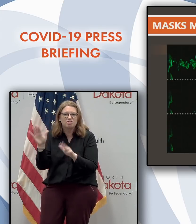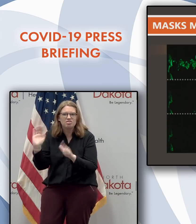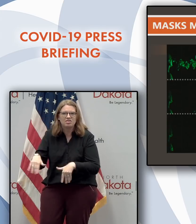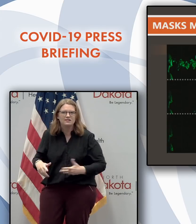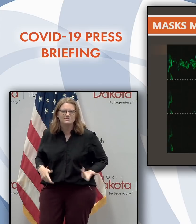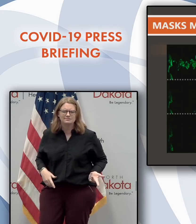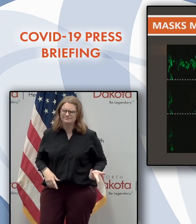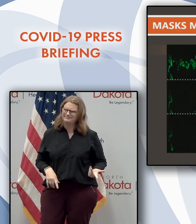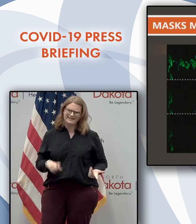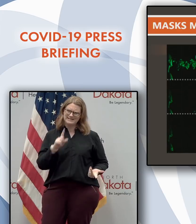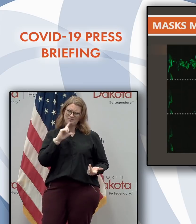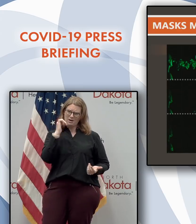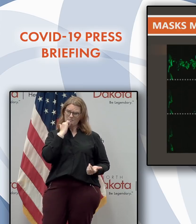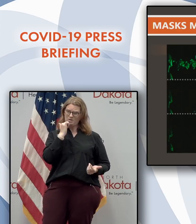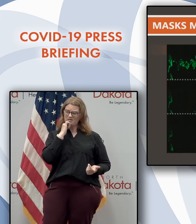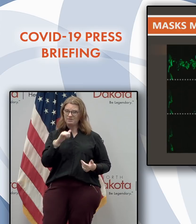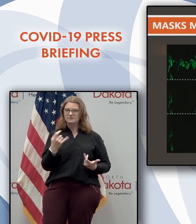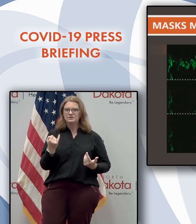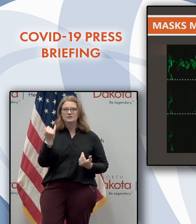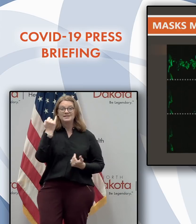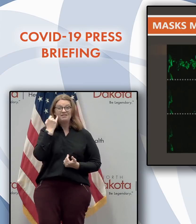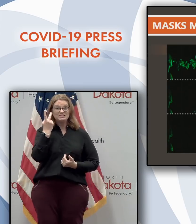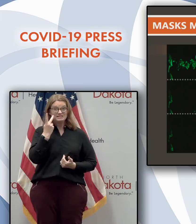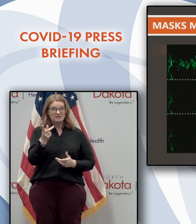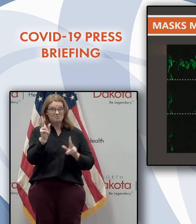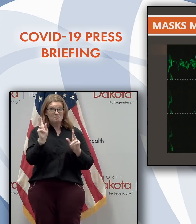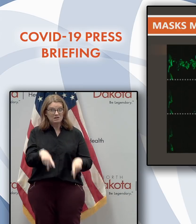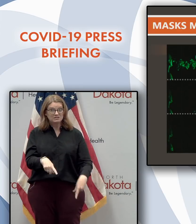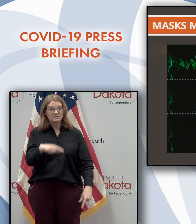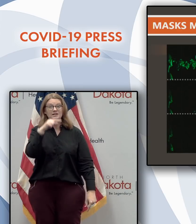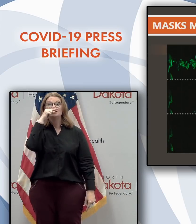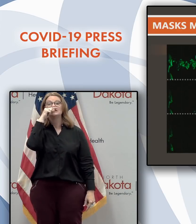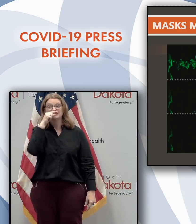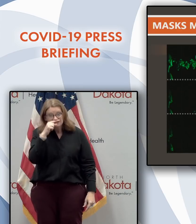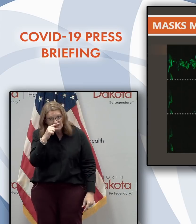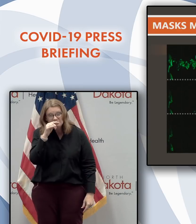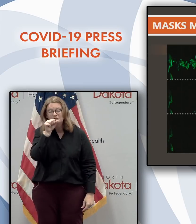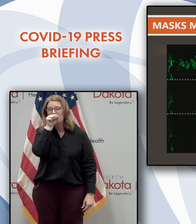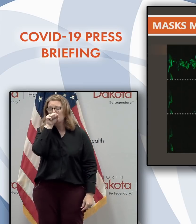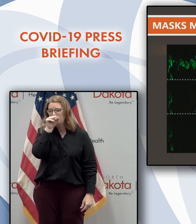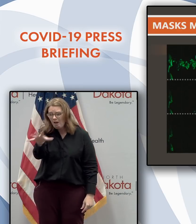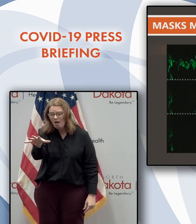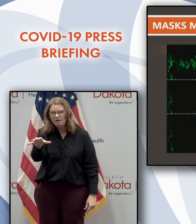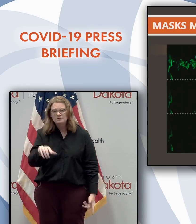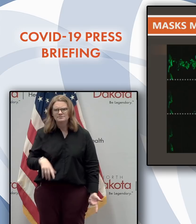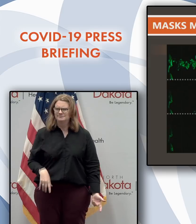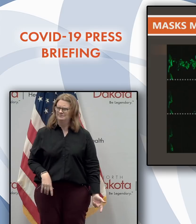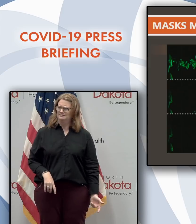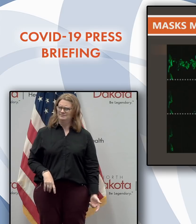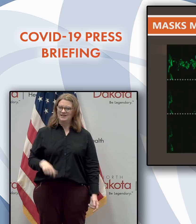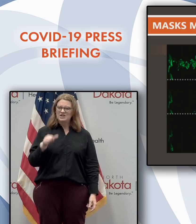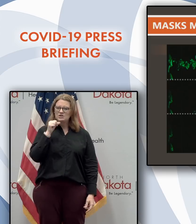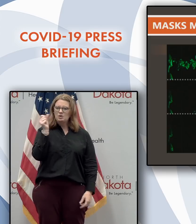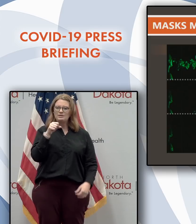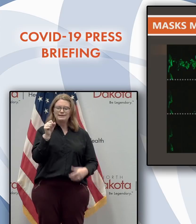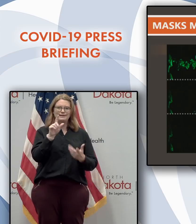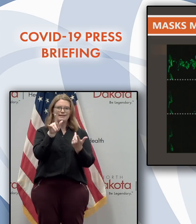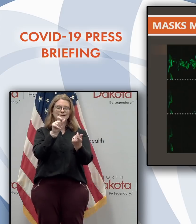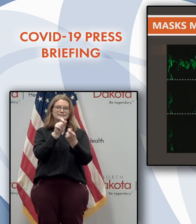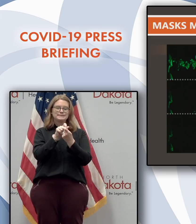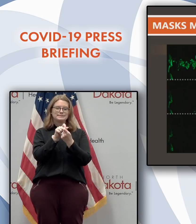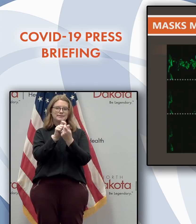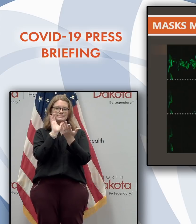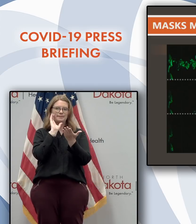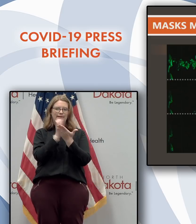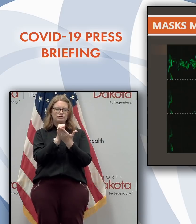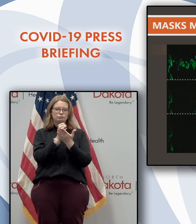very practical thing. If you've ever seen somebody sneeze, you don't need to have the laser light photos on this. I mean, watch